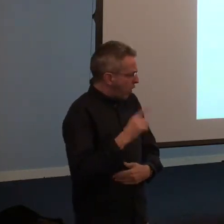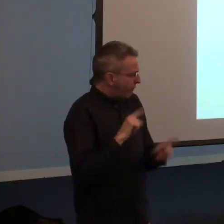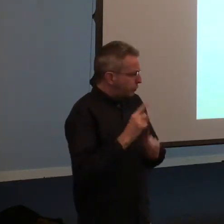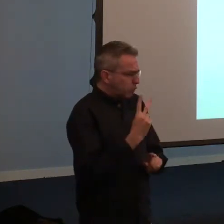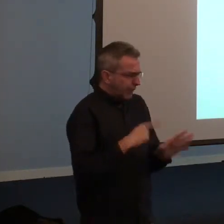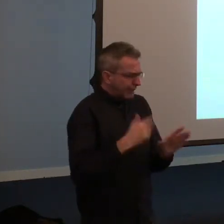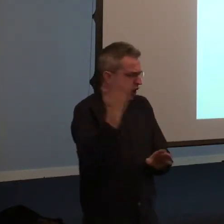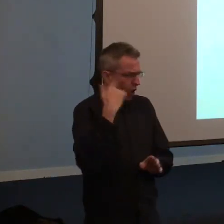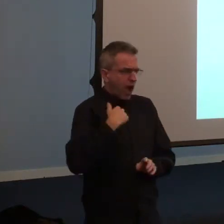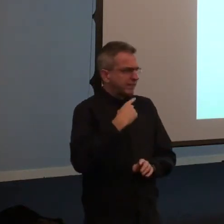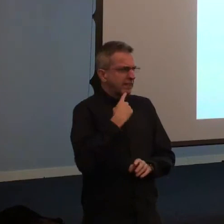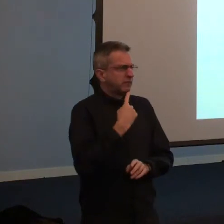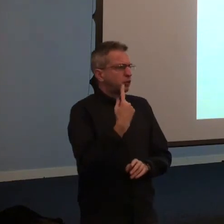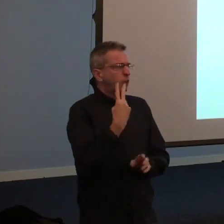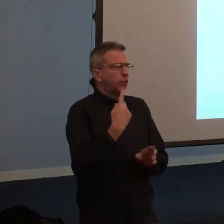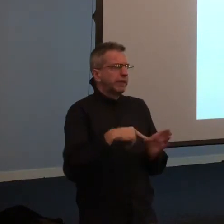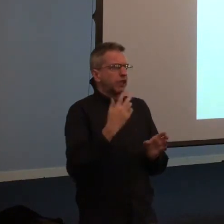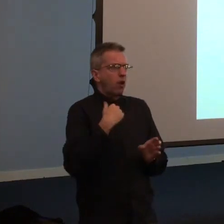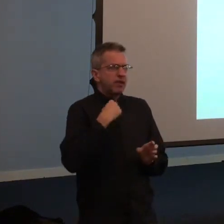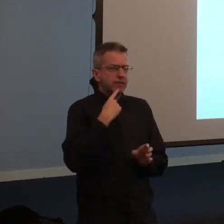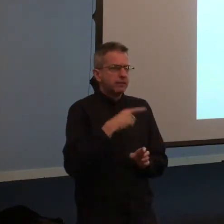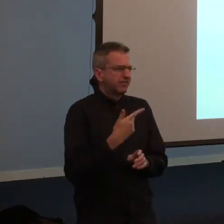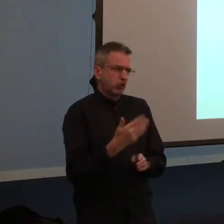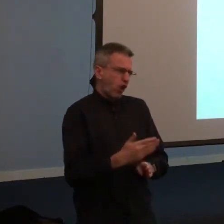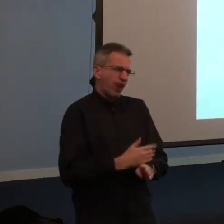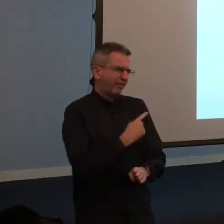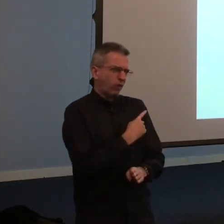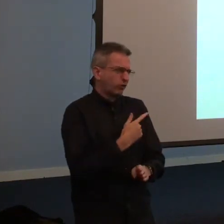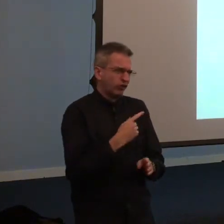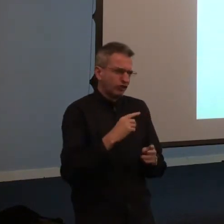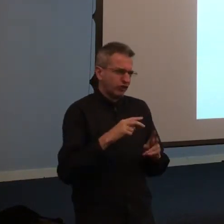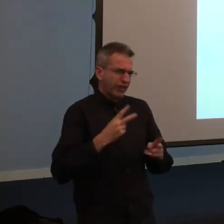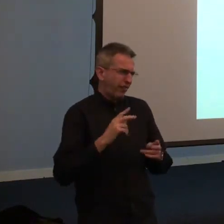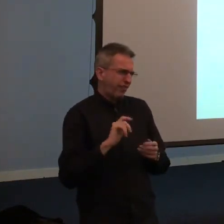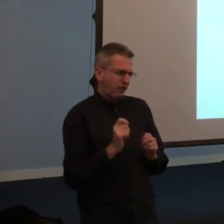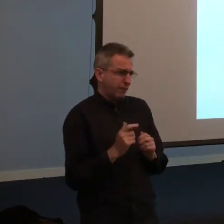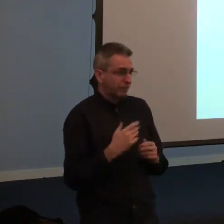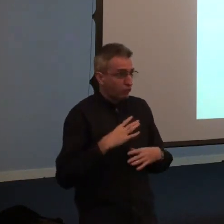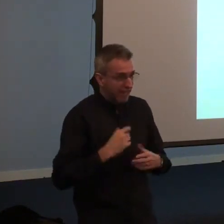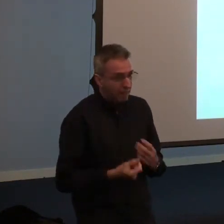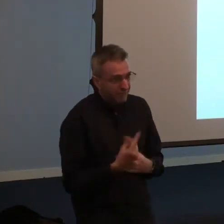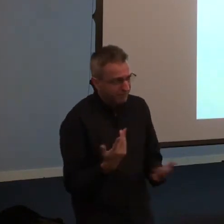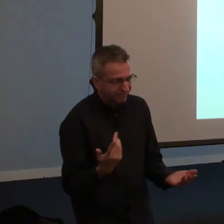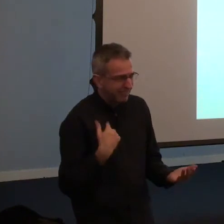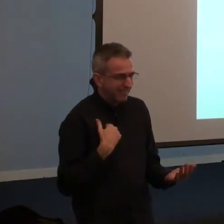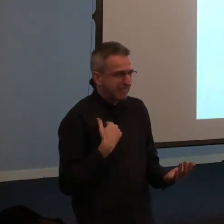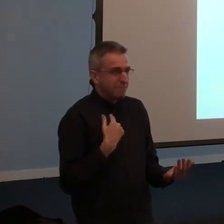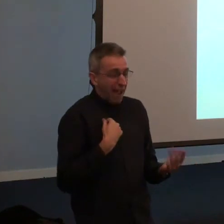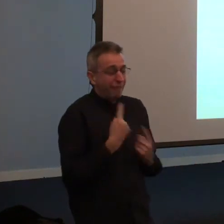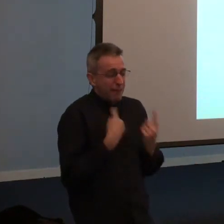that's then happened means that they could then hear. So when I saw that 2 years ago, I thought, well, that's too early to say that, do you know, gene therapy, and yet 2 years later,